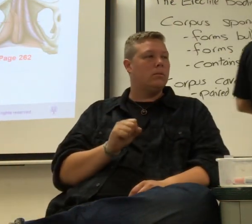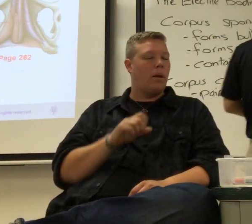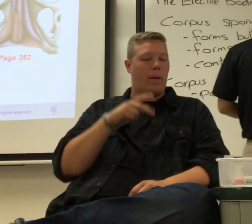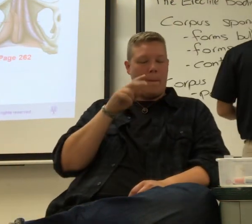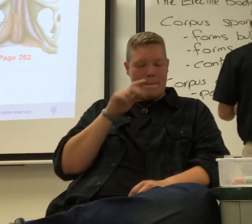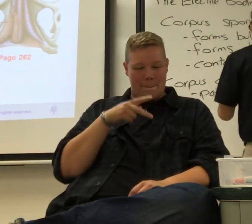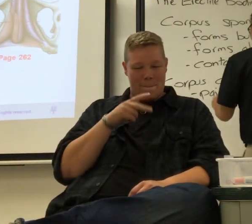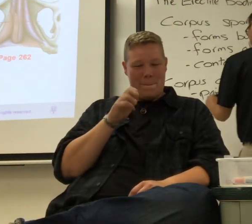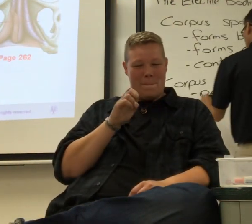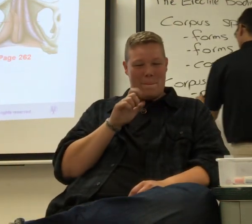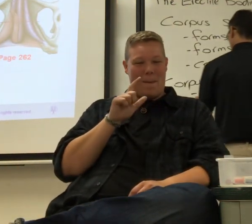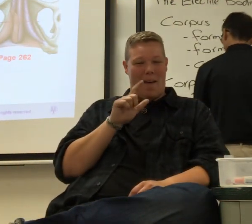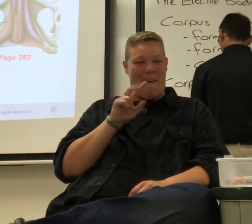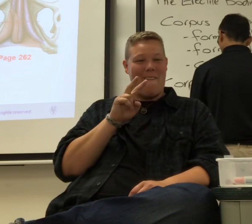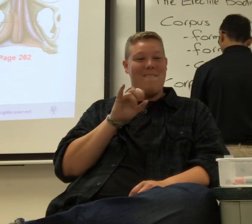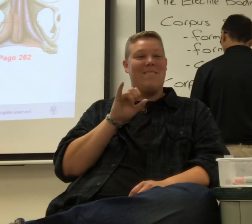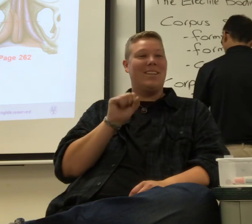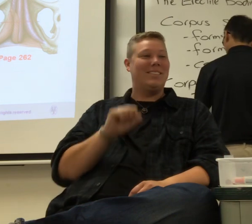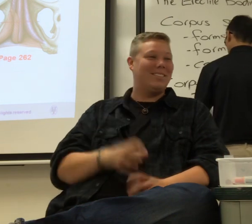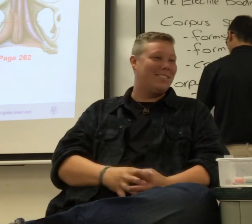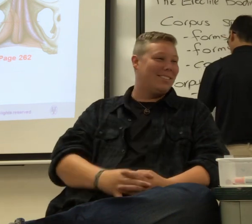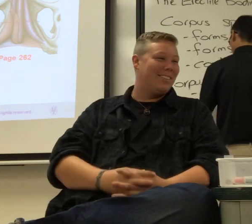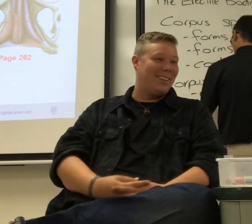So I'll put